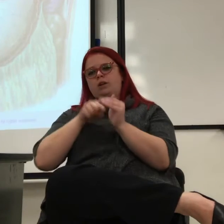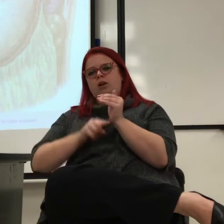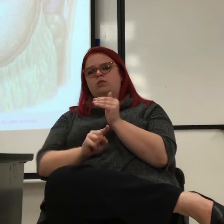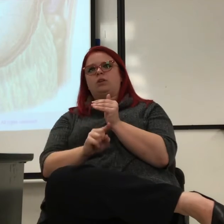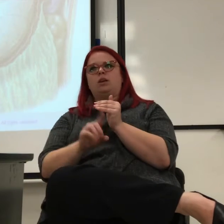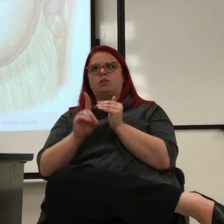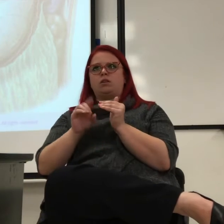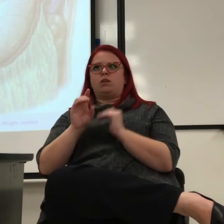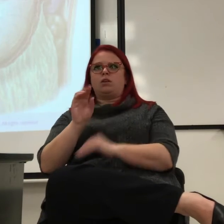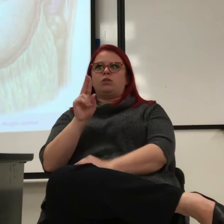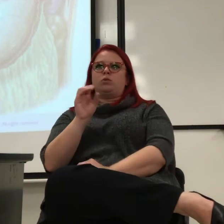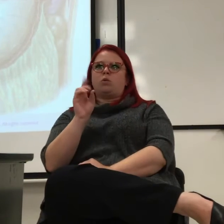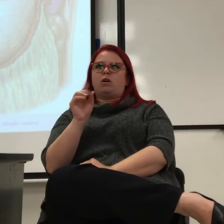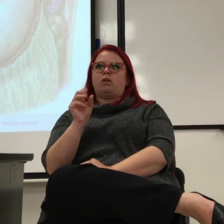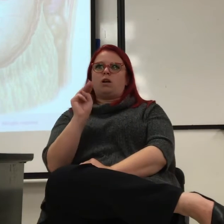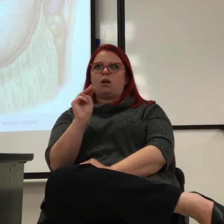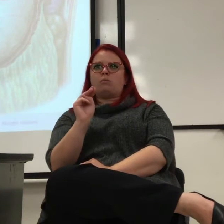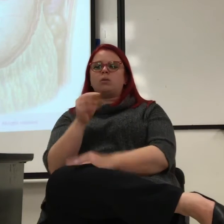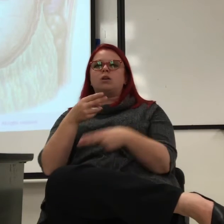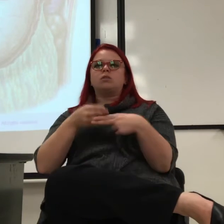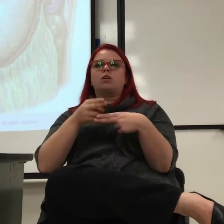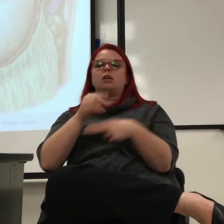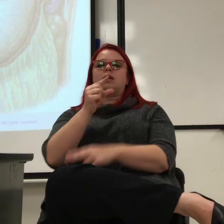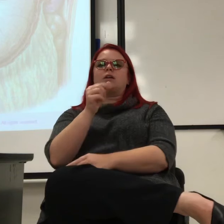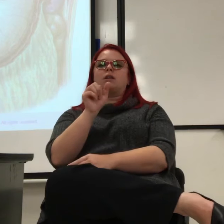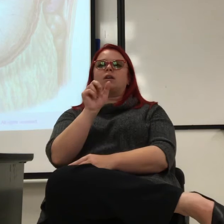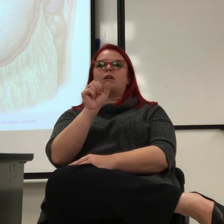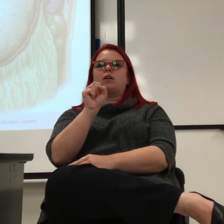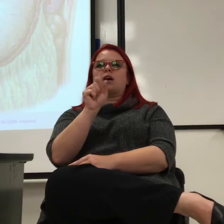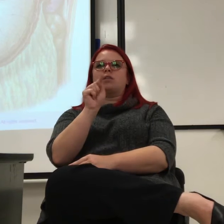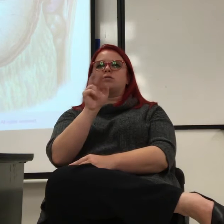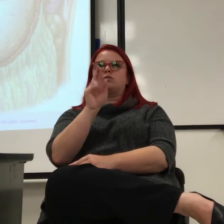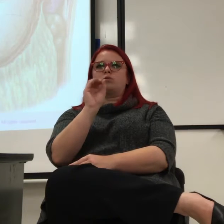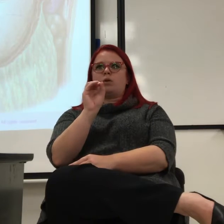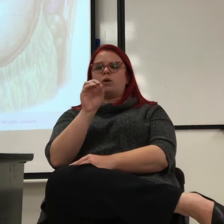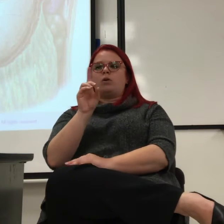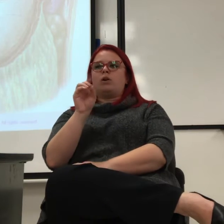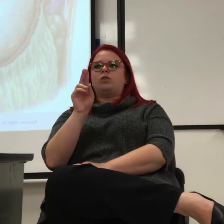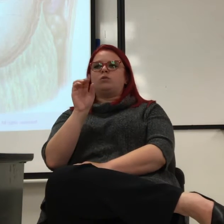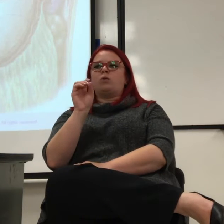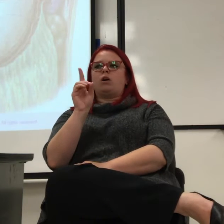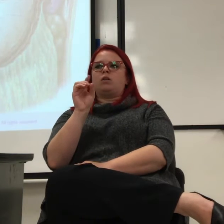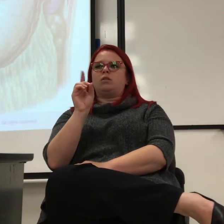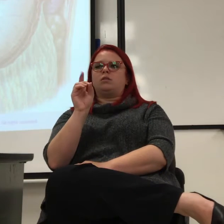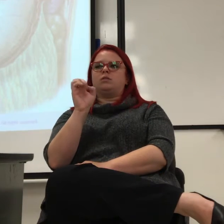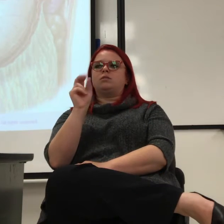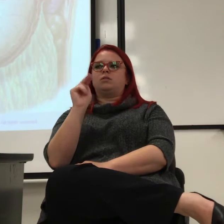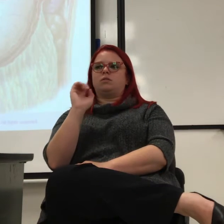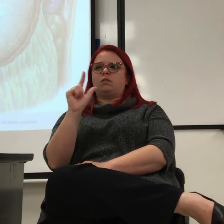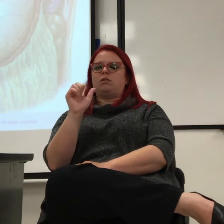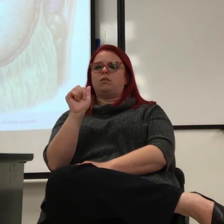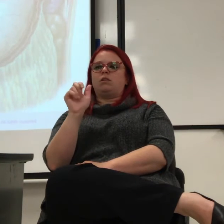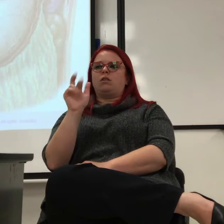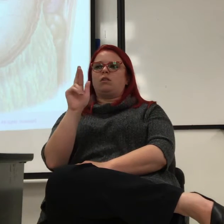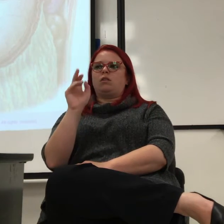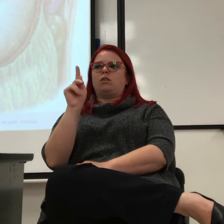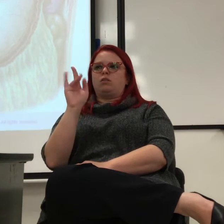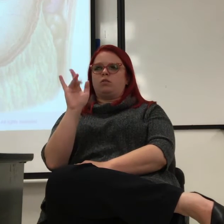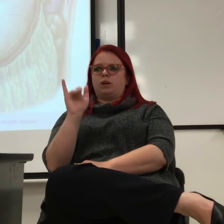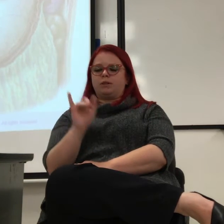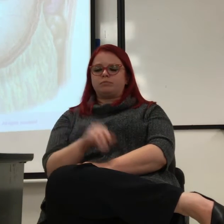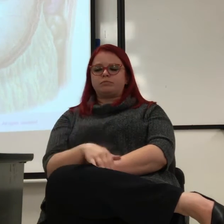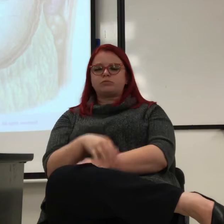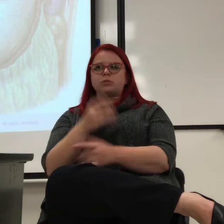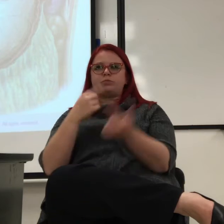is called the gastroduodenal artery. This branch coming off right there. The first one coming off. So, backing